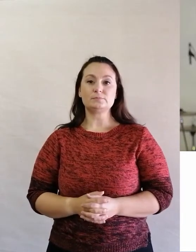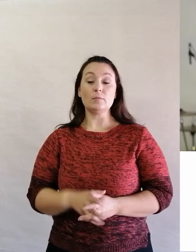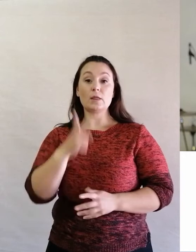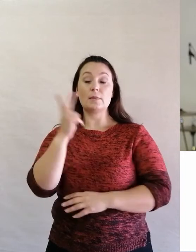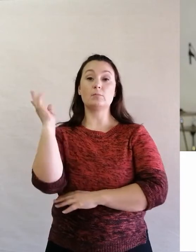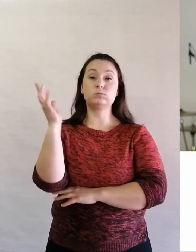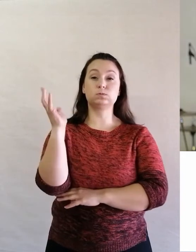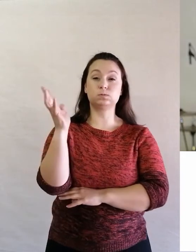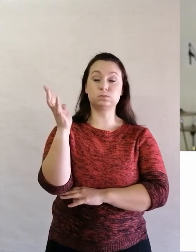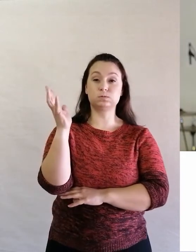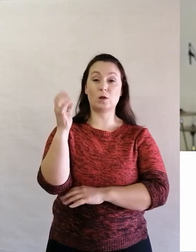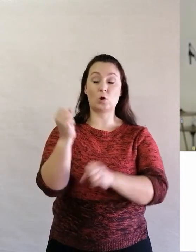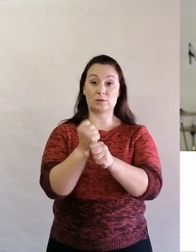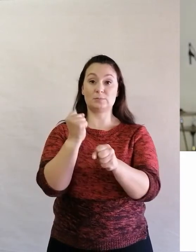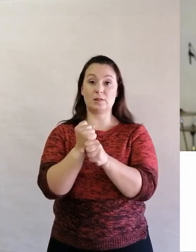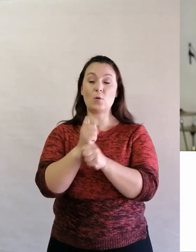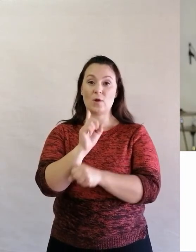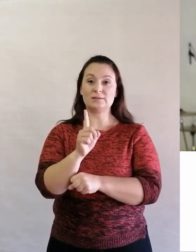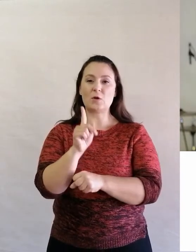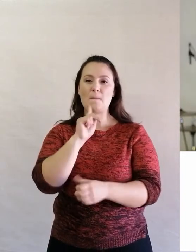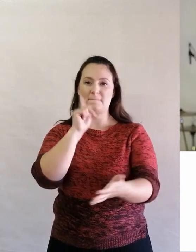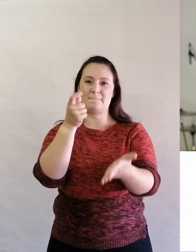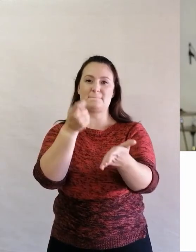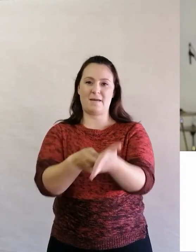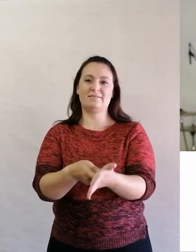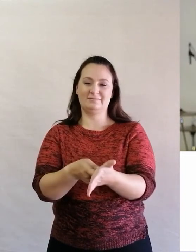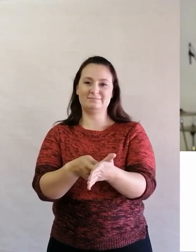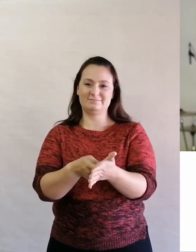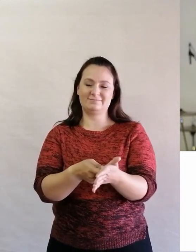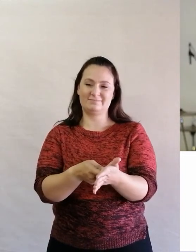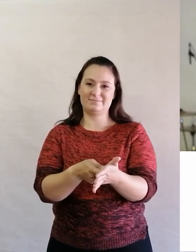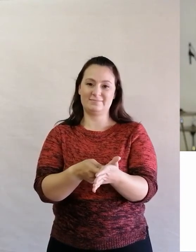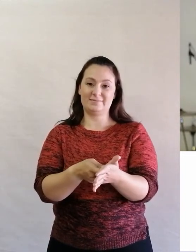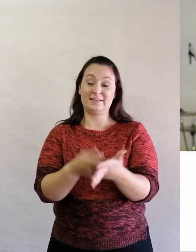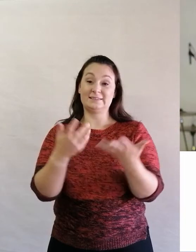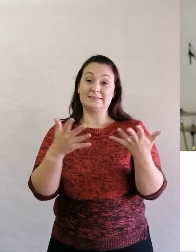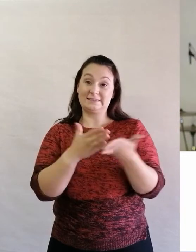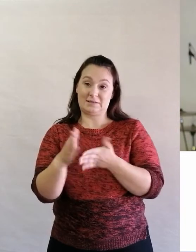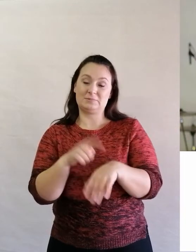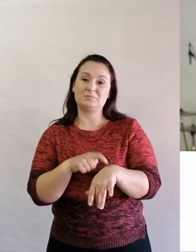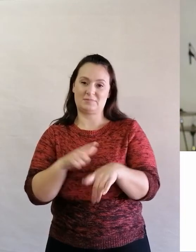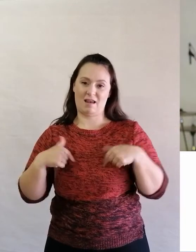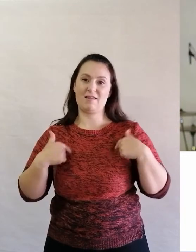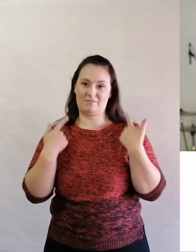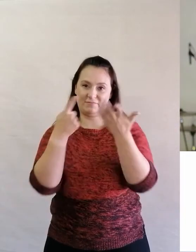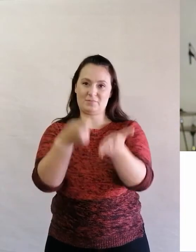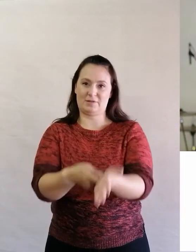will always require paying the price. Always. And in some instances with our lives. And